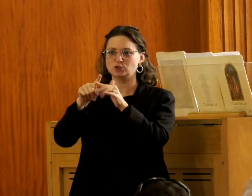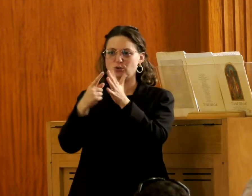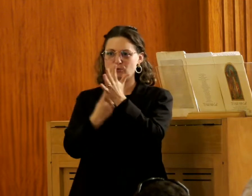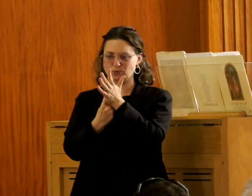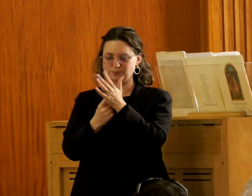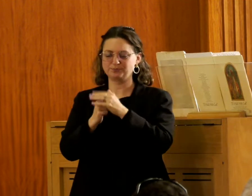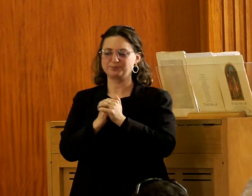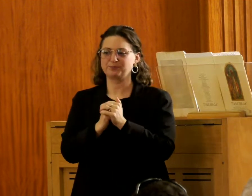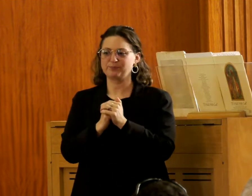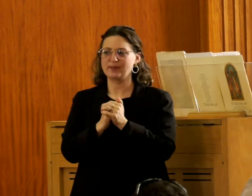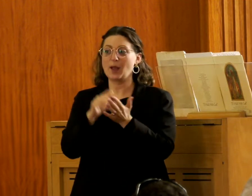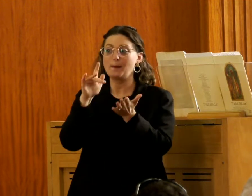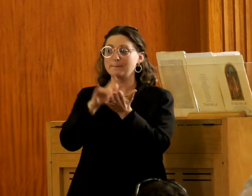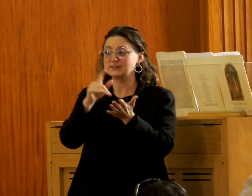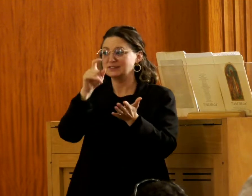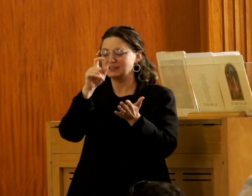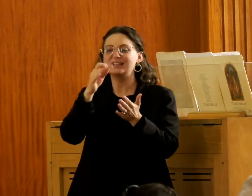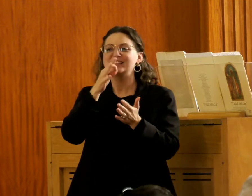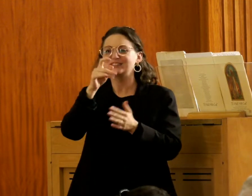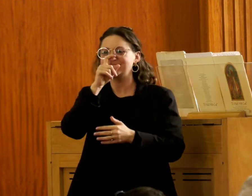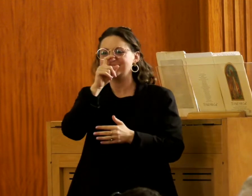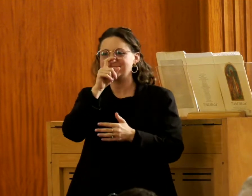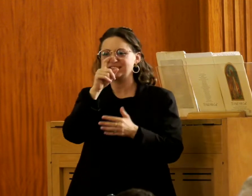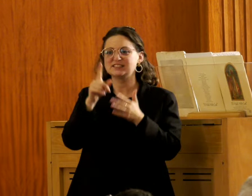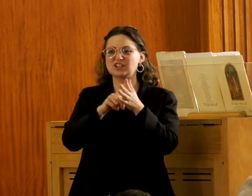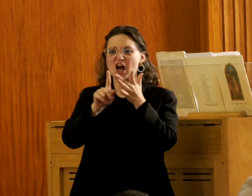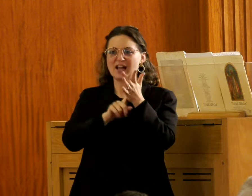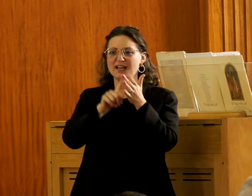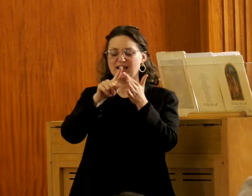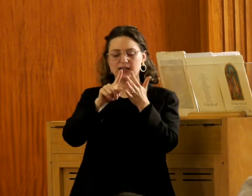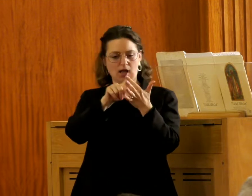sister to Aileen and Francis, now deceased.